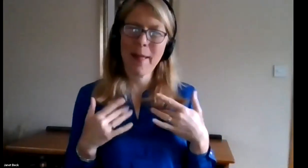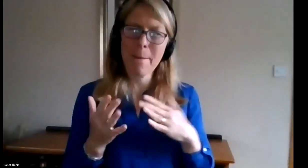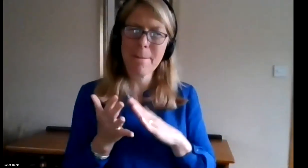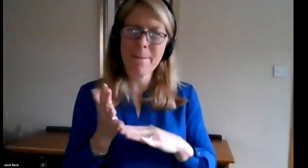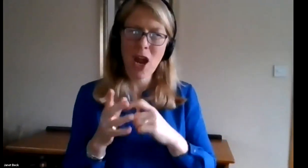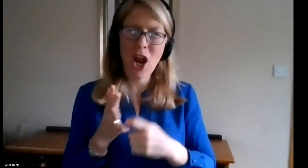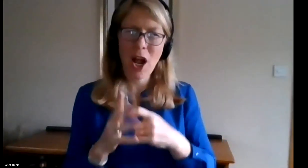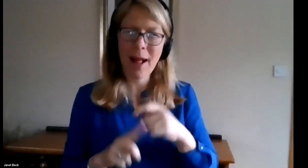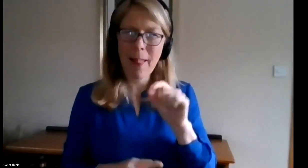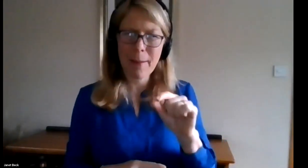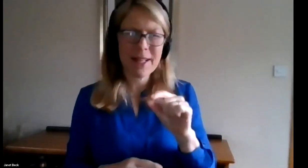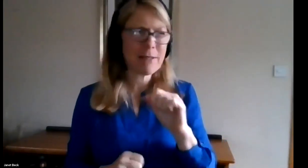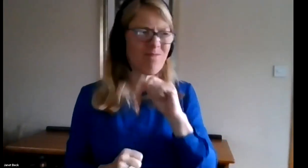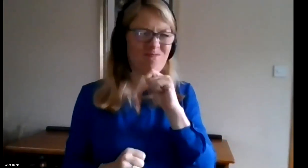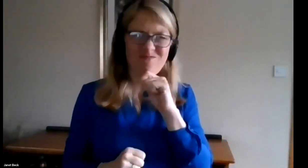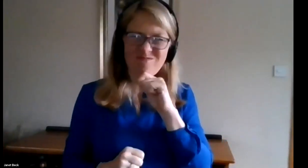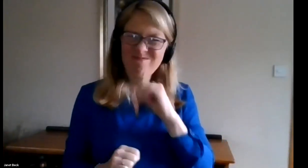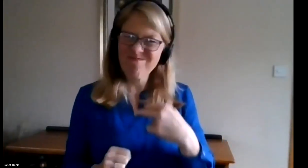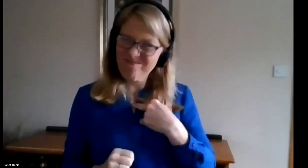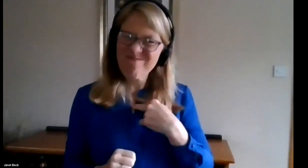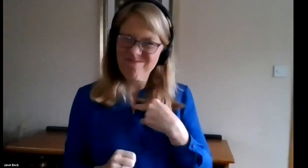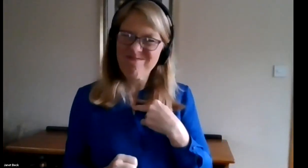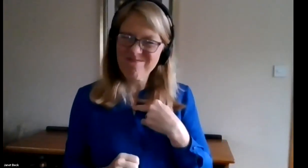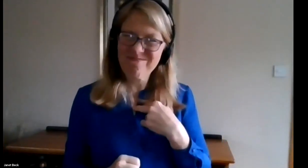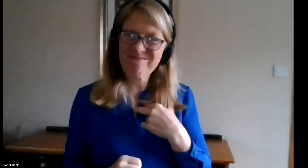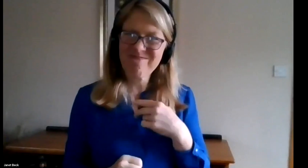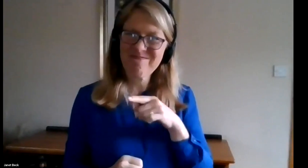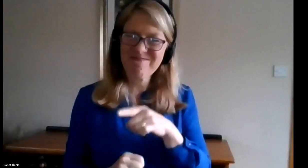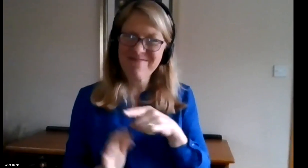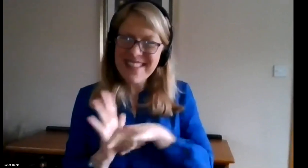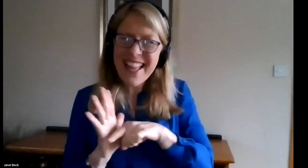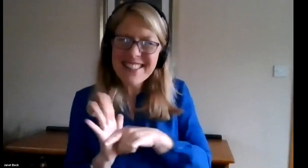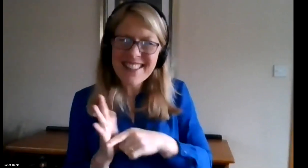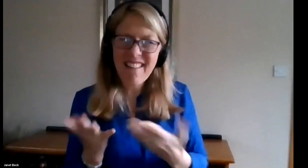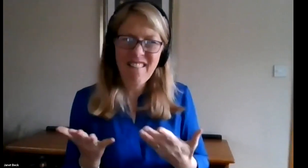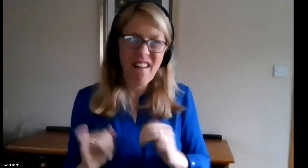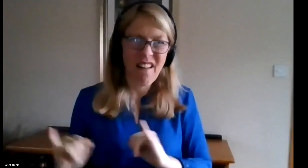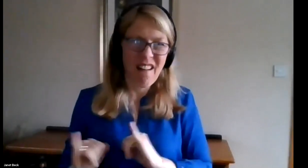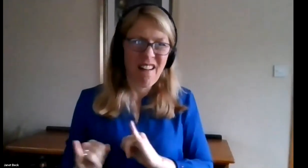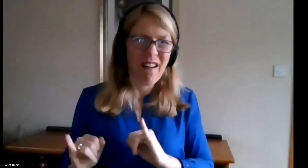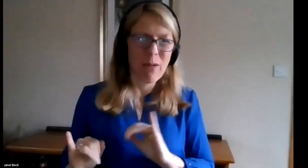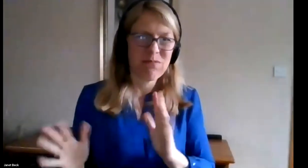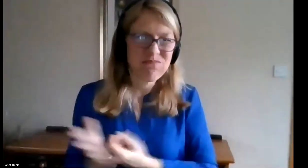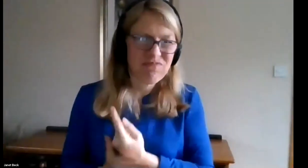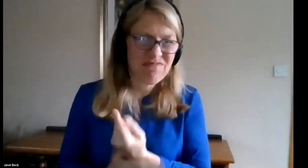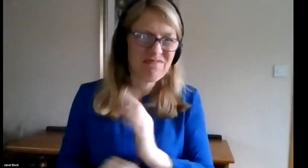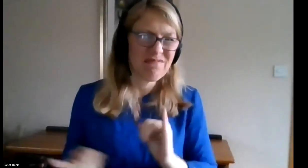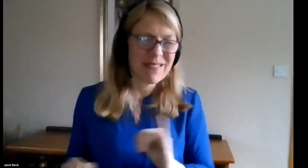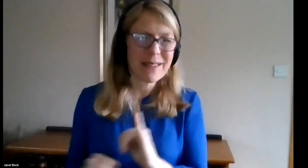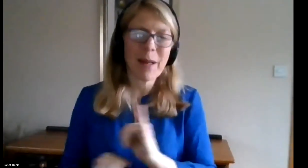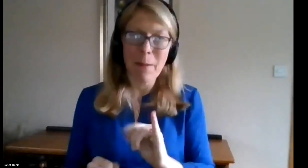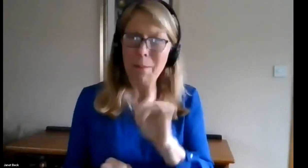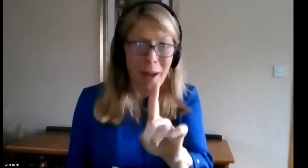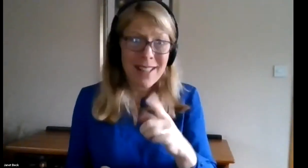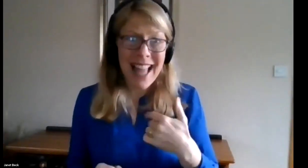and pessimistic. And I wanted to encourage all newcoming students who come to the program